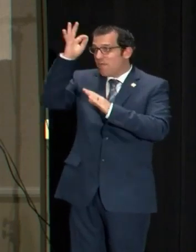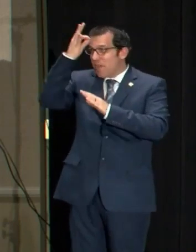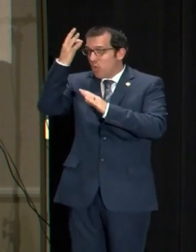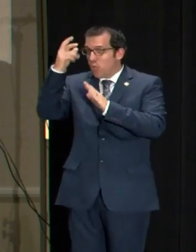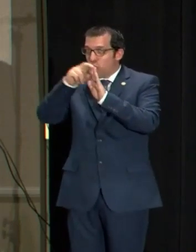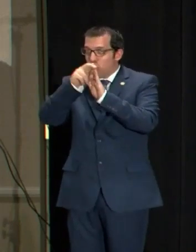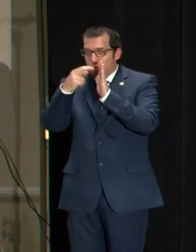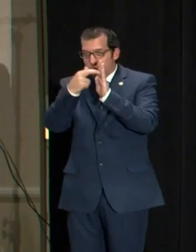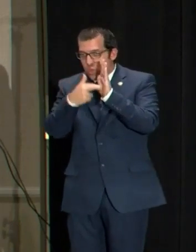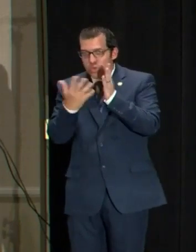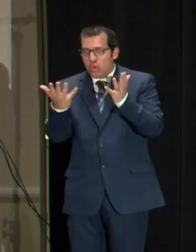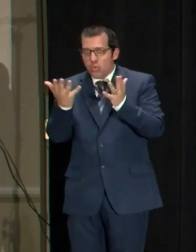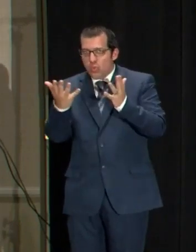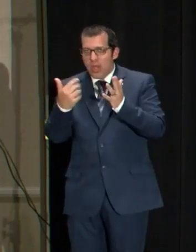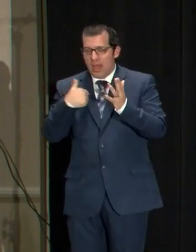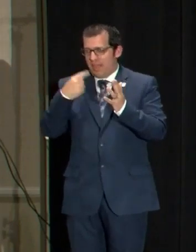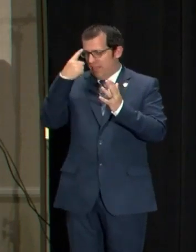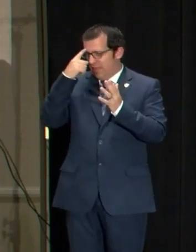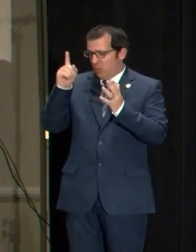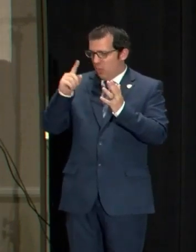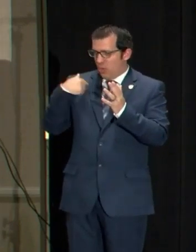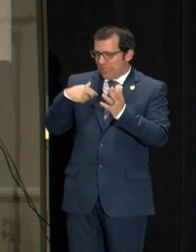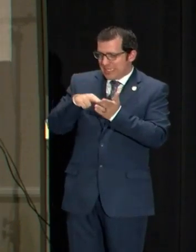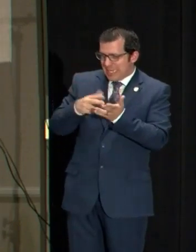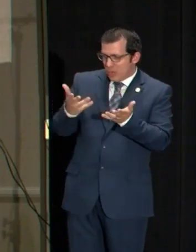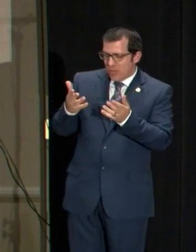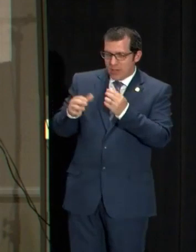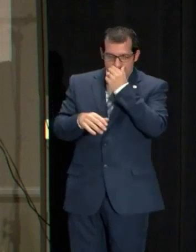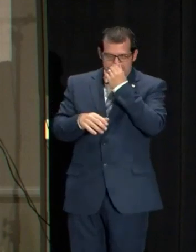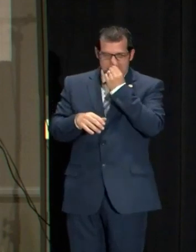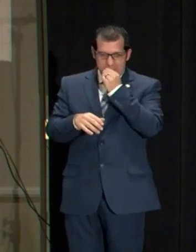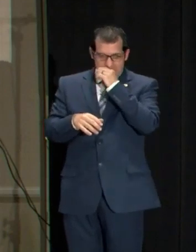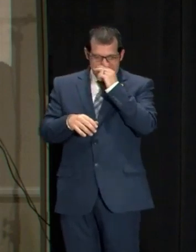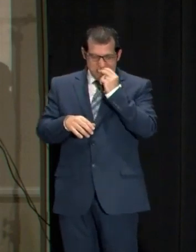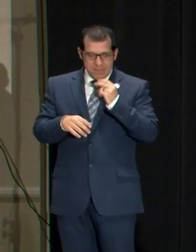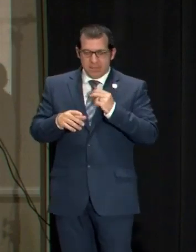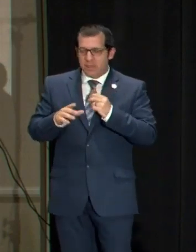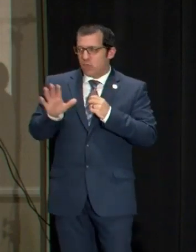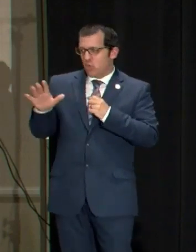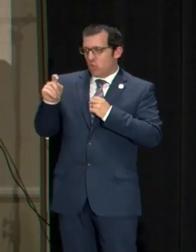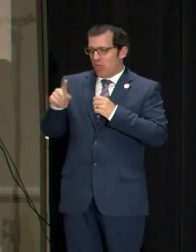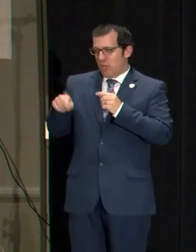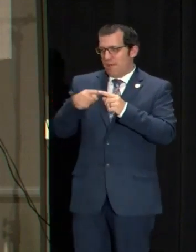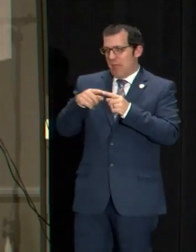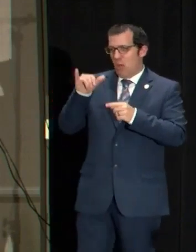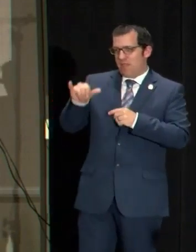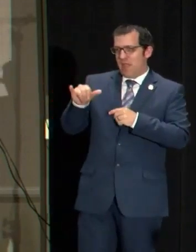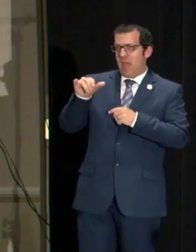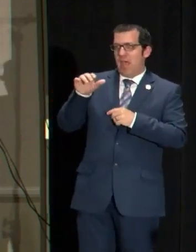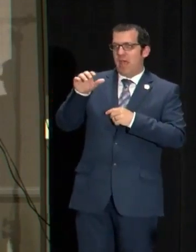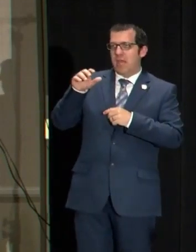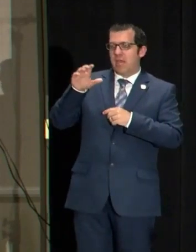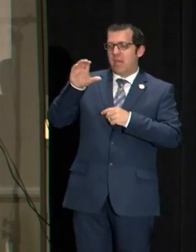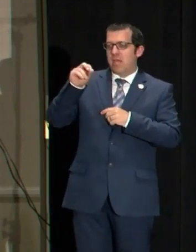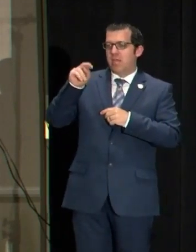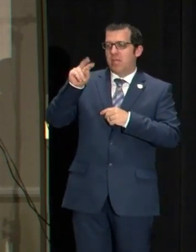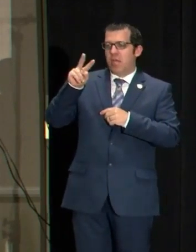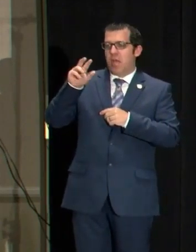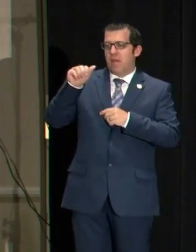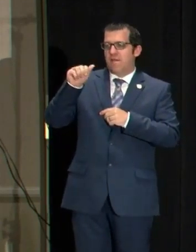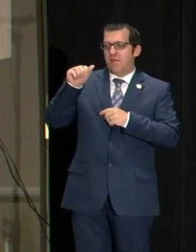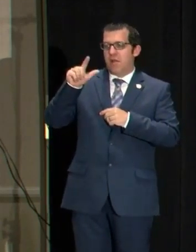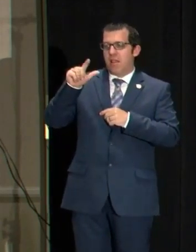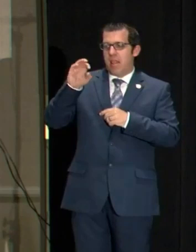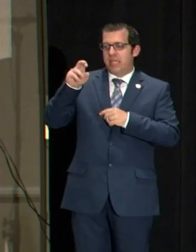about that and update us where we stand with that, please? I think your question is about the convalescent plasma, which is